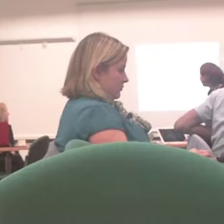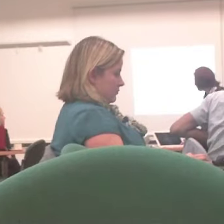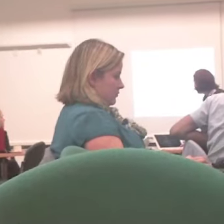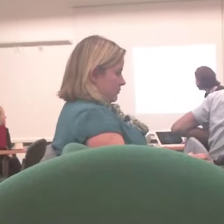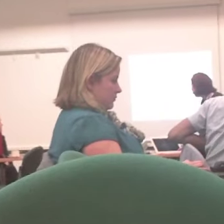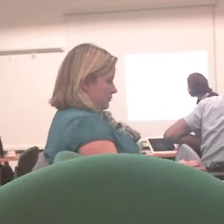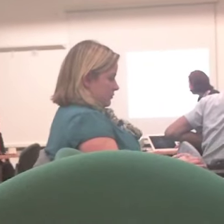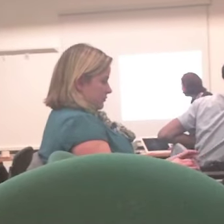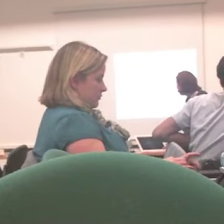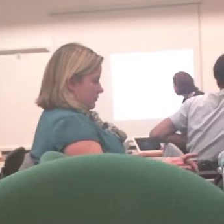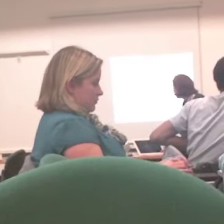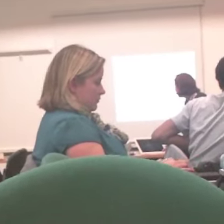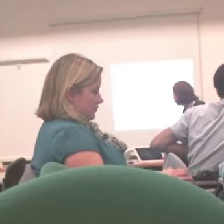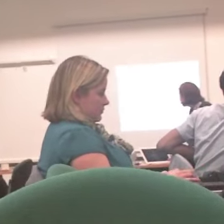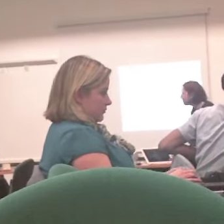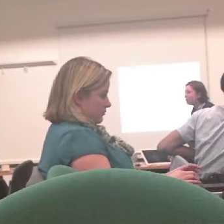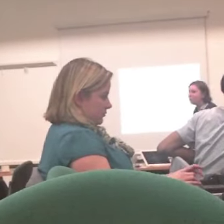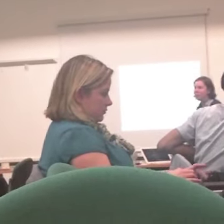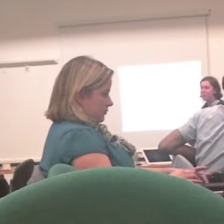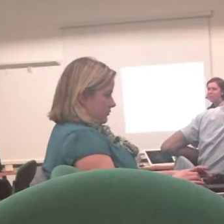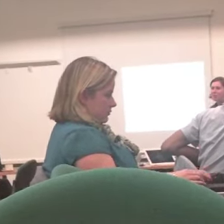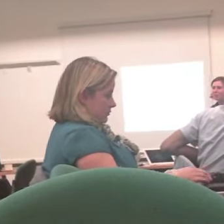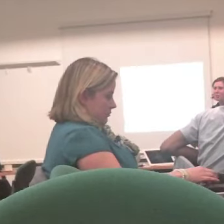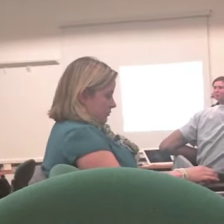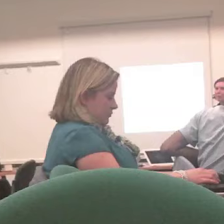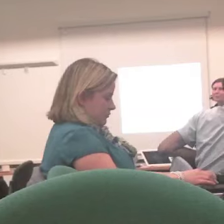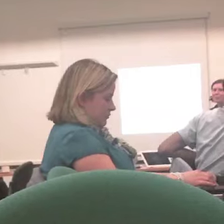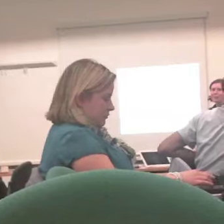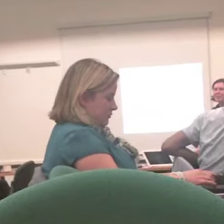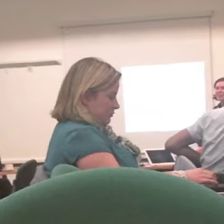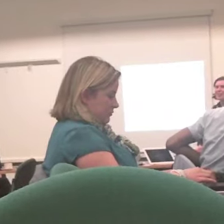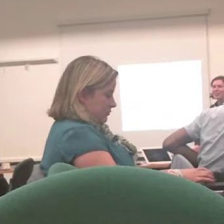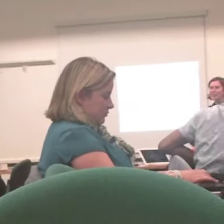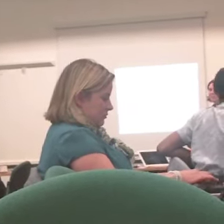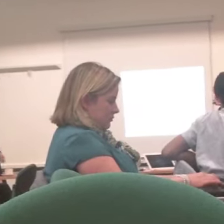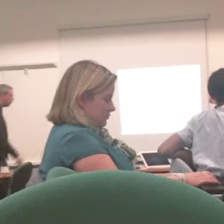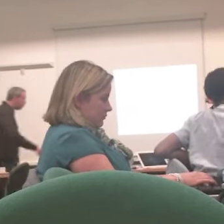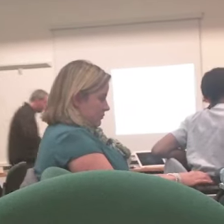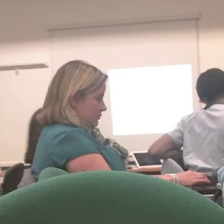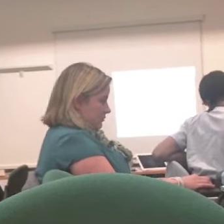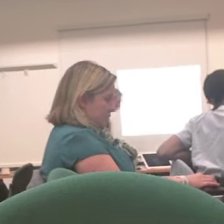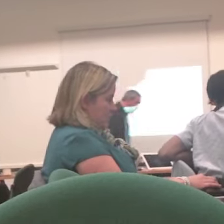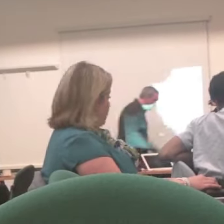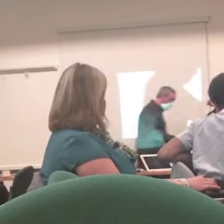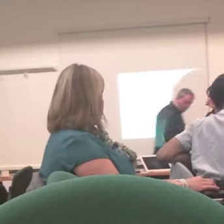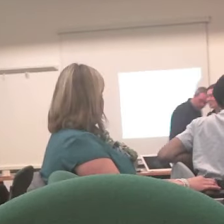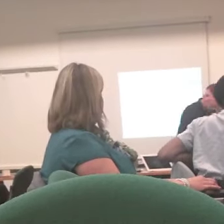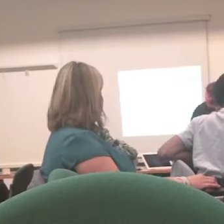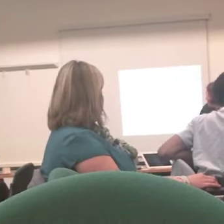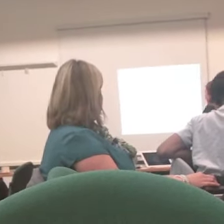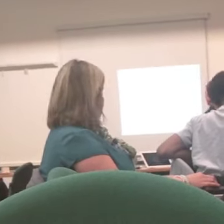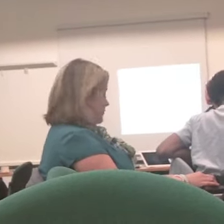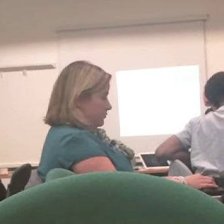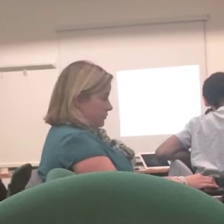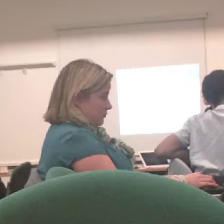time. This kid Crisit, he seems to go on every day and just write a post about his day, all in text speak. And it's